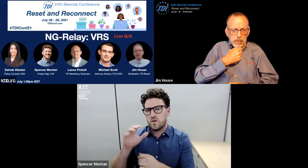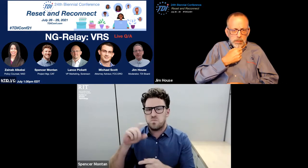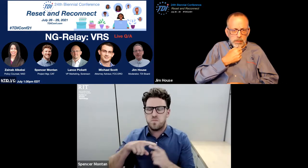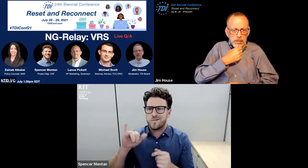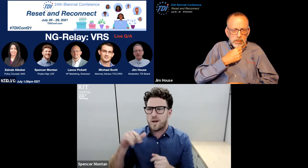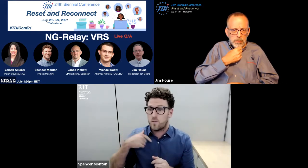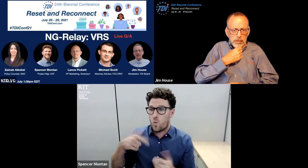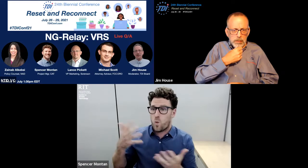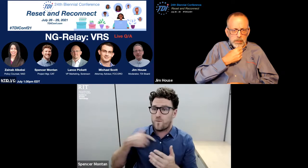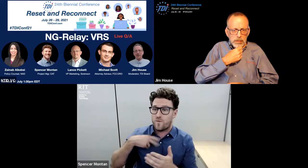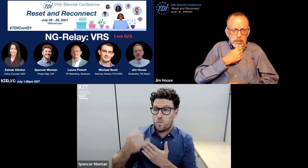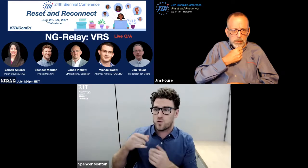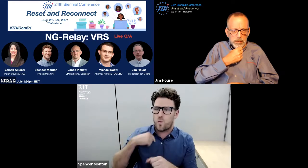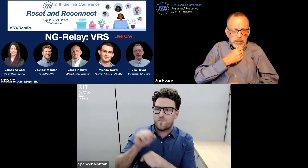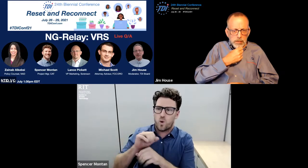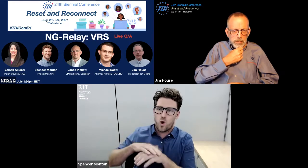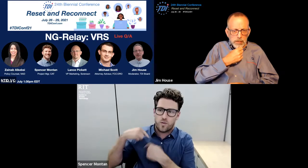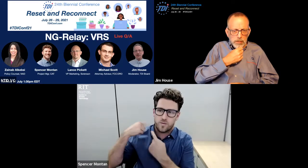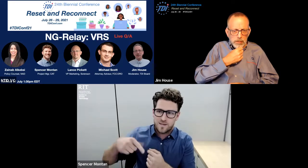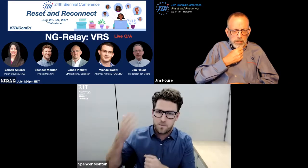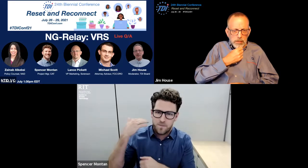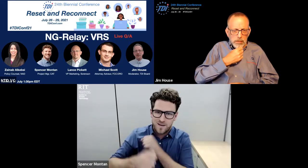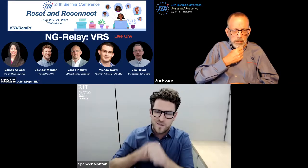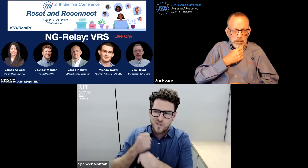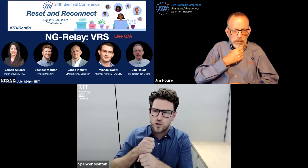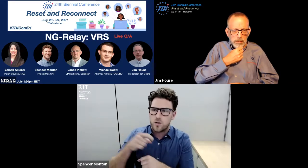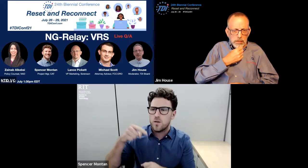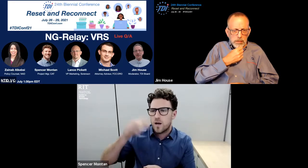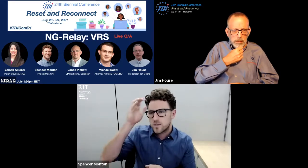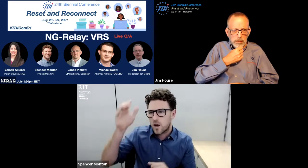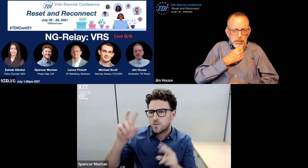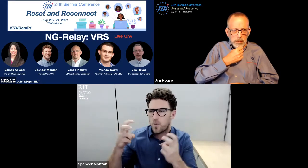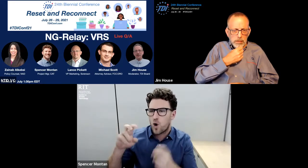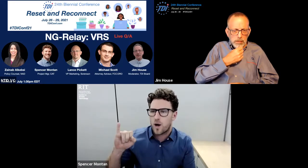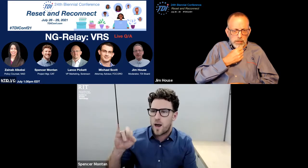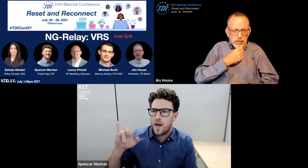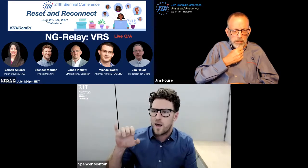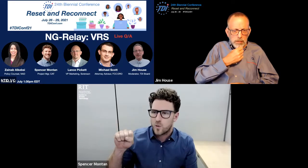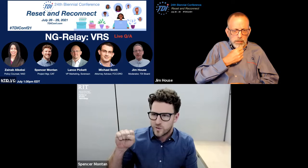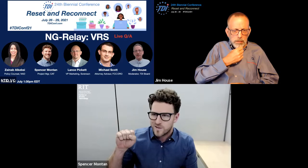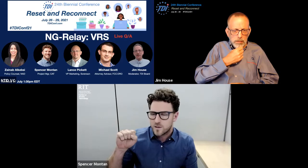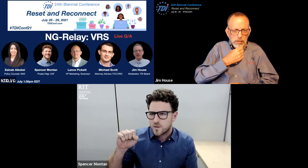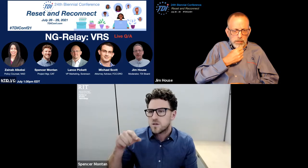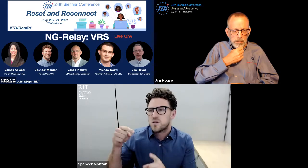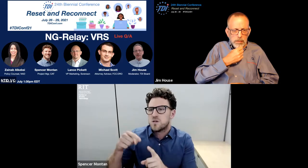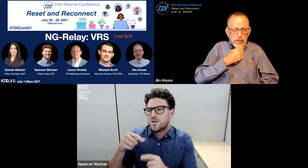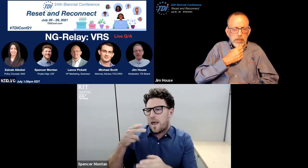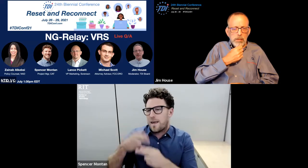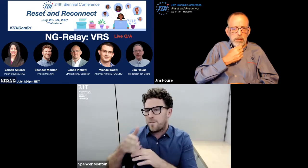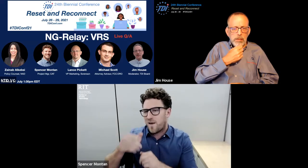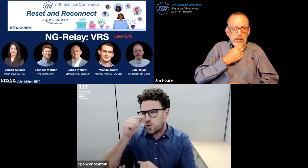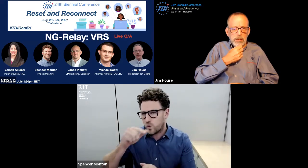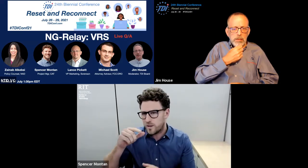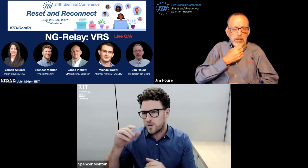explain about the video number. Well, we were working on a project for the past couple of years, this concept called IRIS,